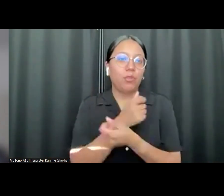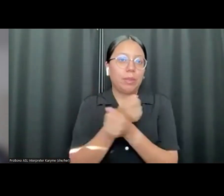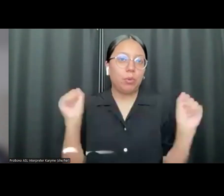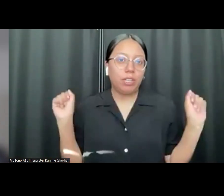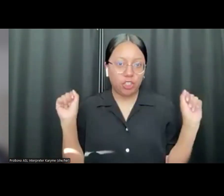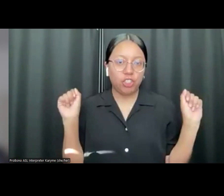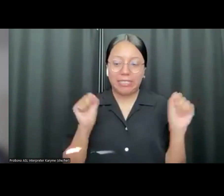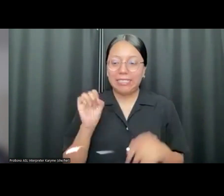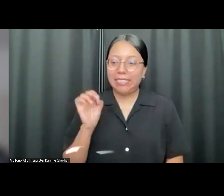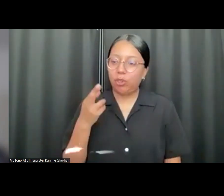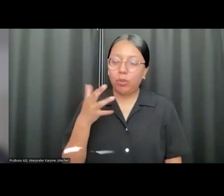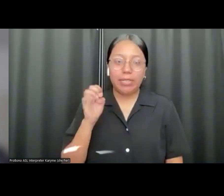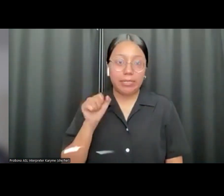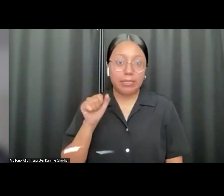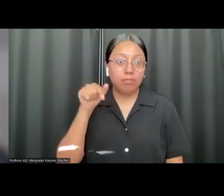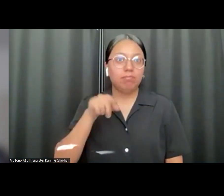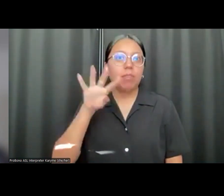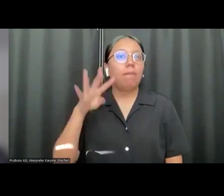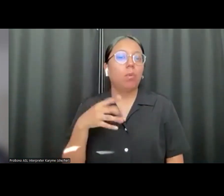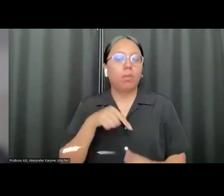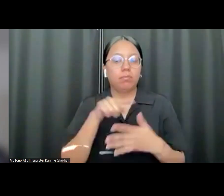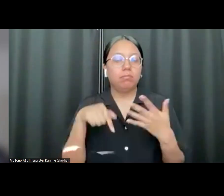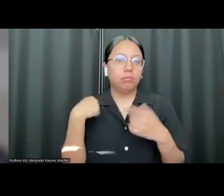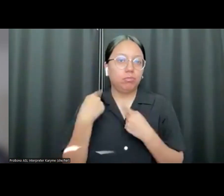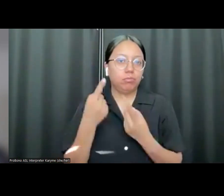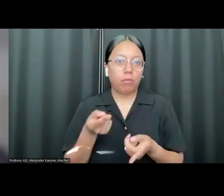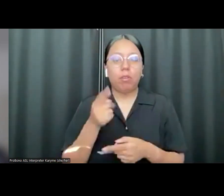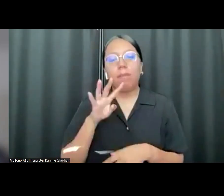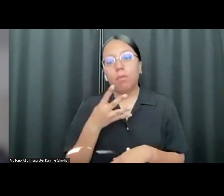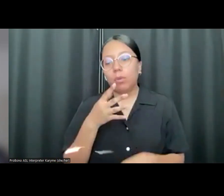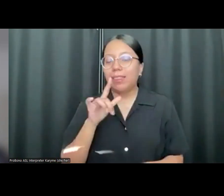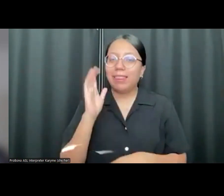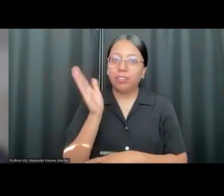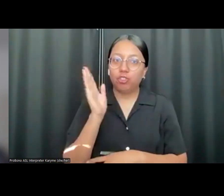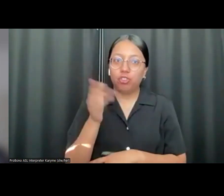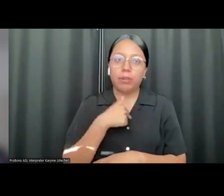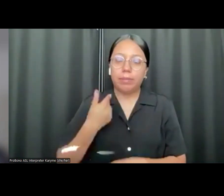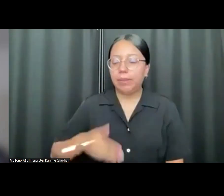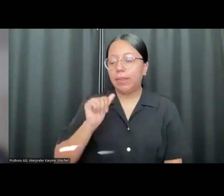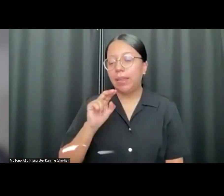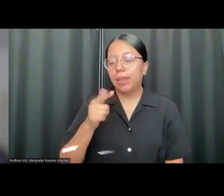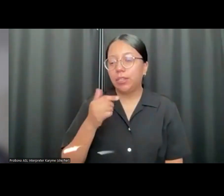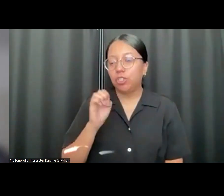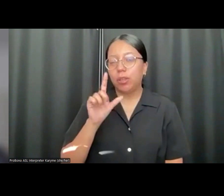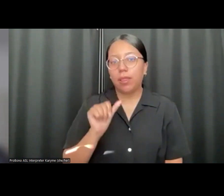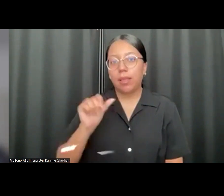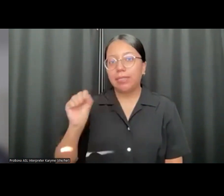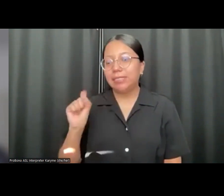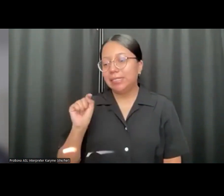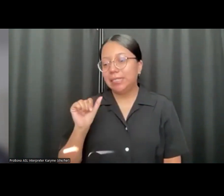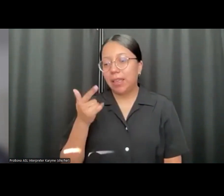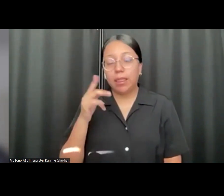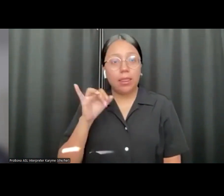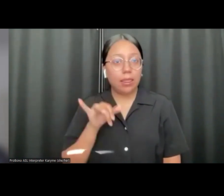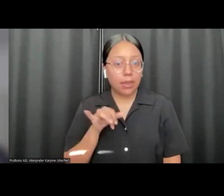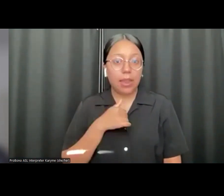fourth lecture. My name is Angela Stanley, and I am the accessibility coordinator for the Summer Institute. I am a